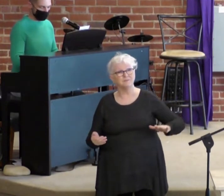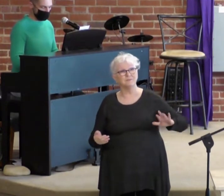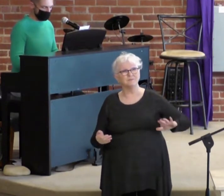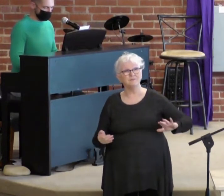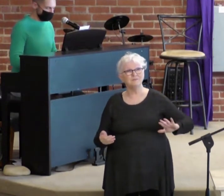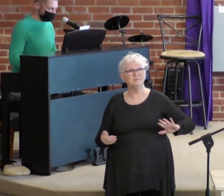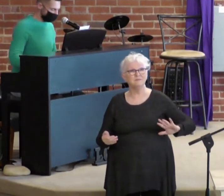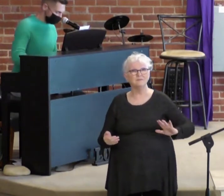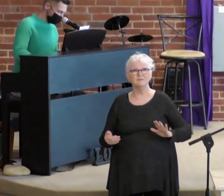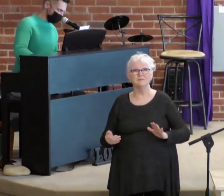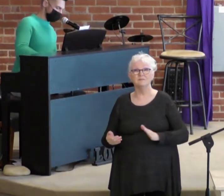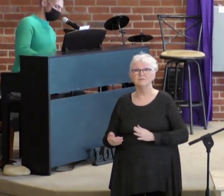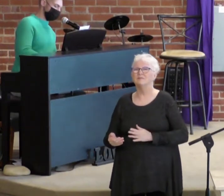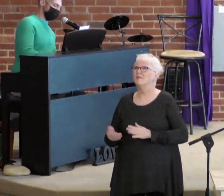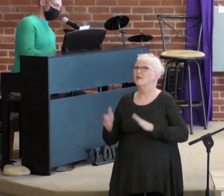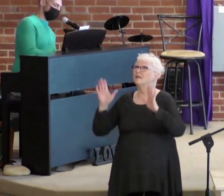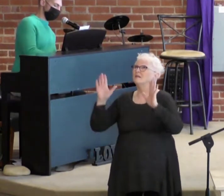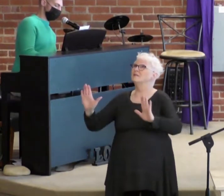A